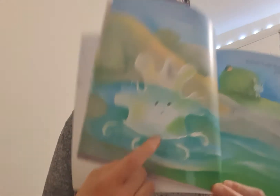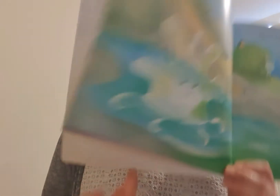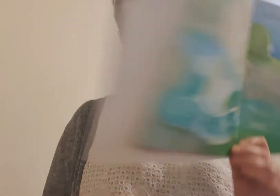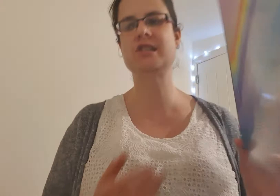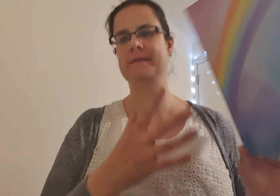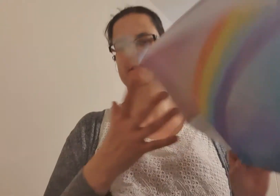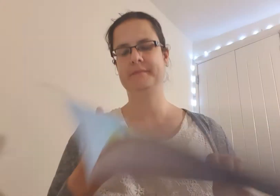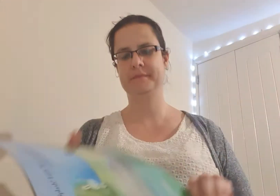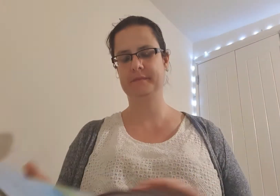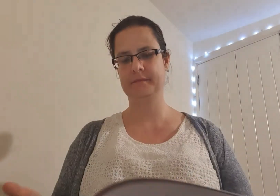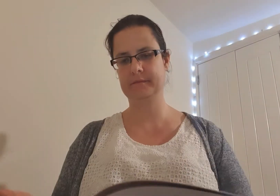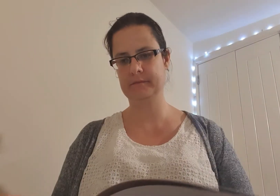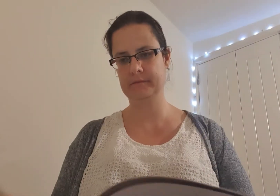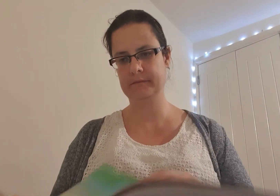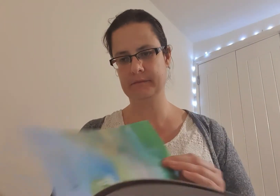Splash!